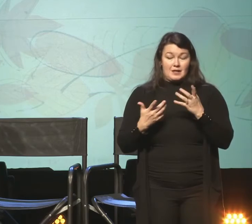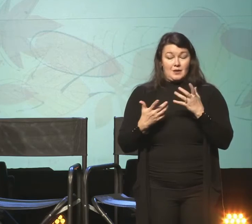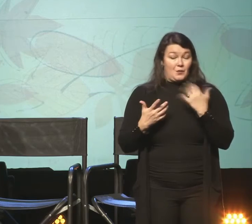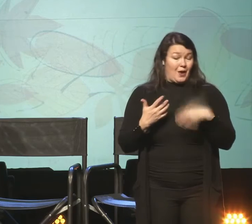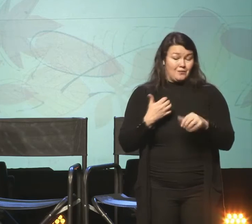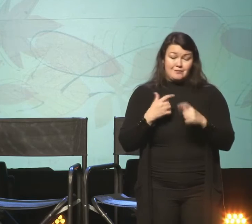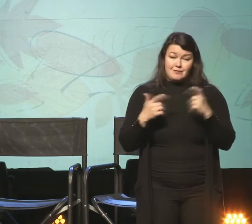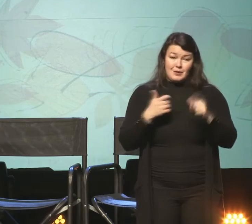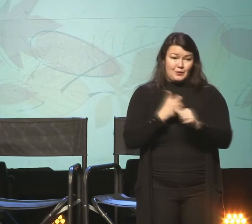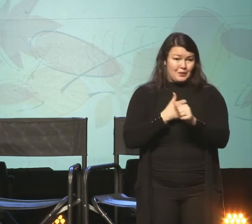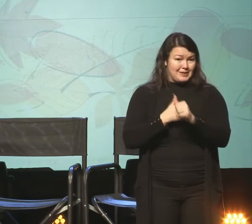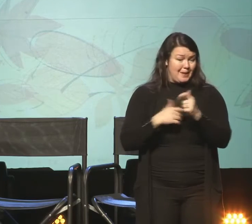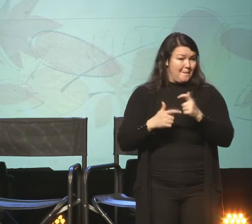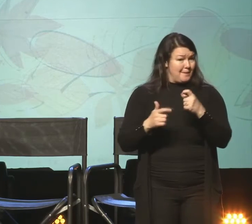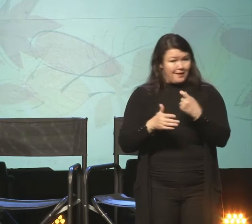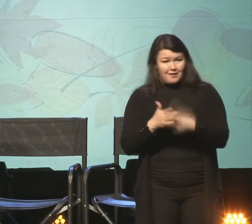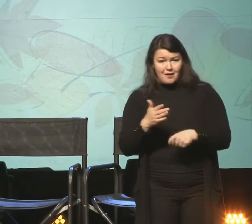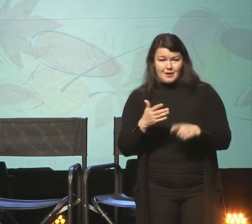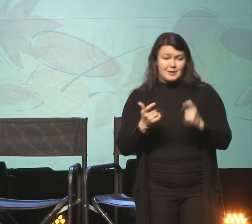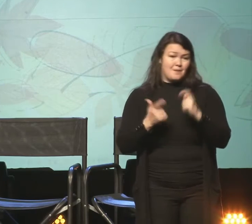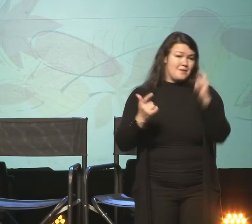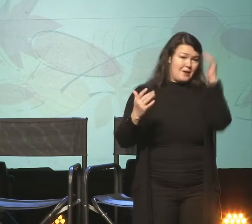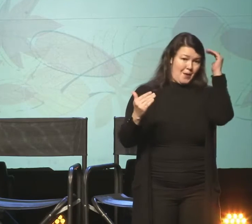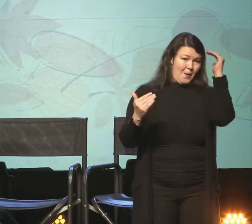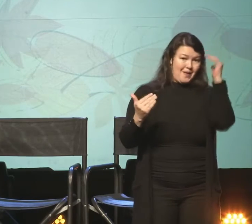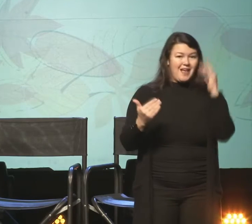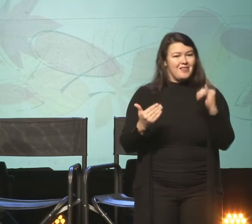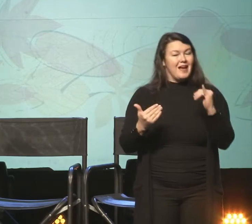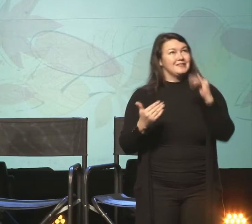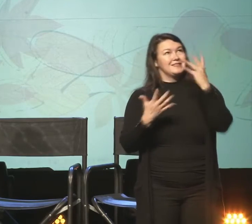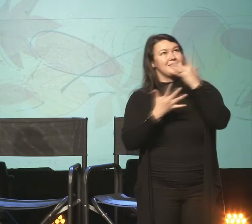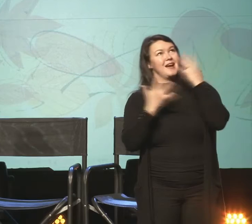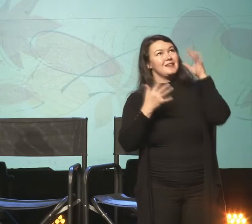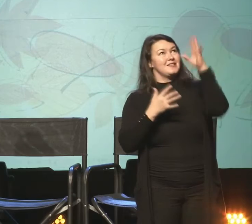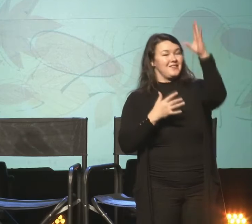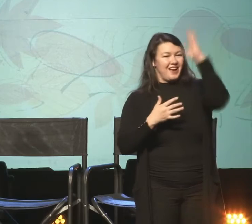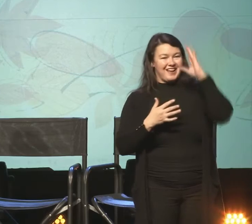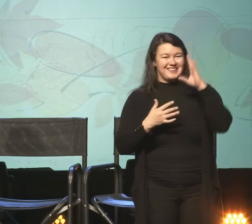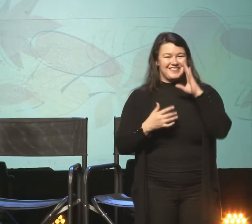hopeful. And that is the kindness of Jesus, by the way, if I can just insert the cross.